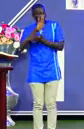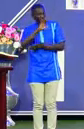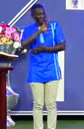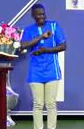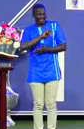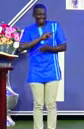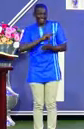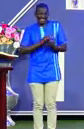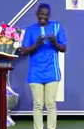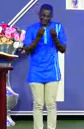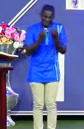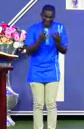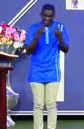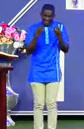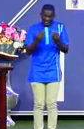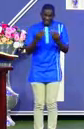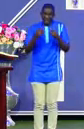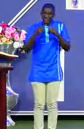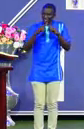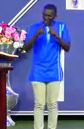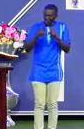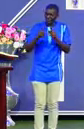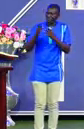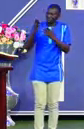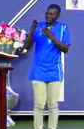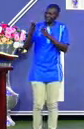chastisement of our peace was upon him.